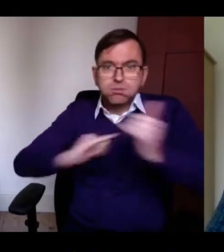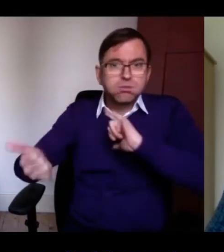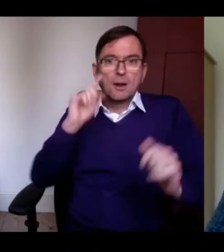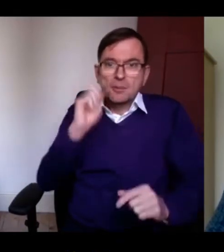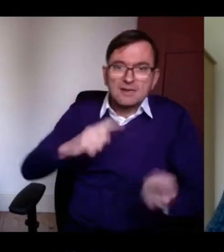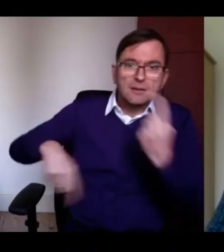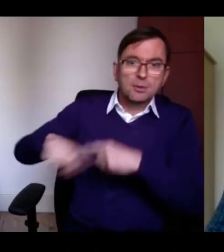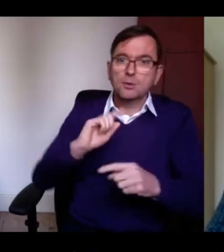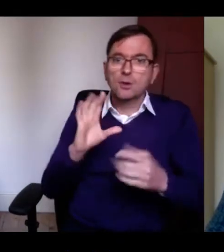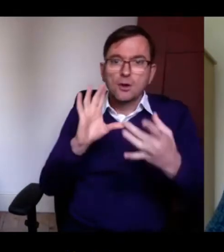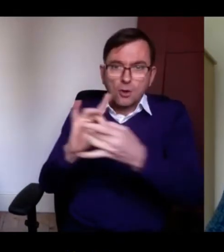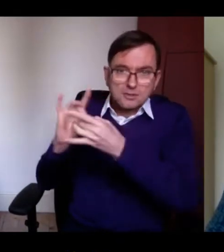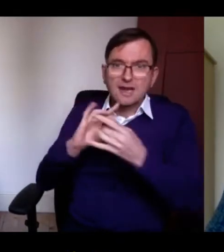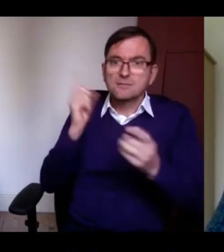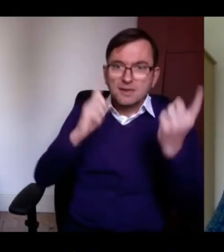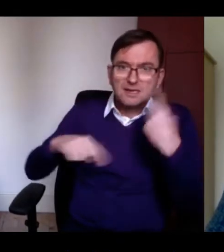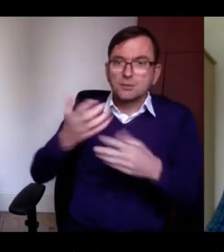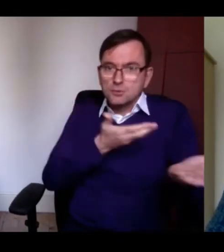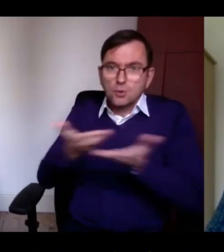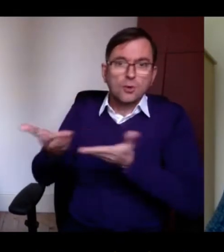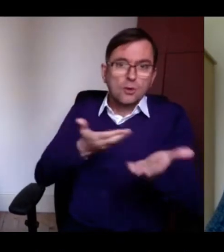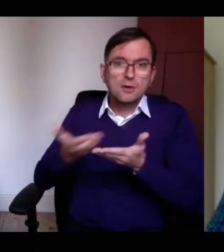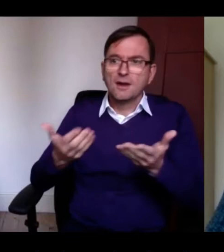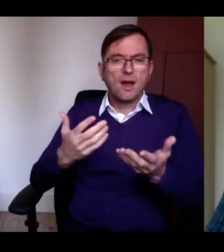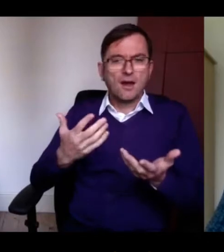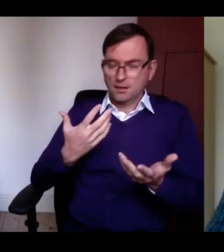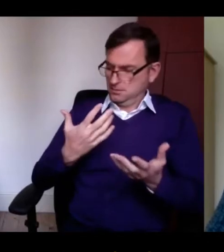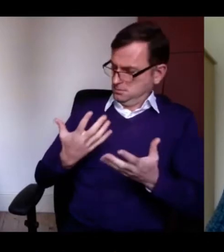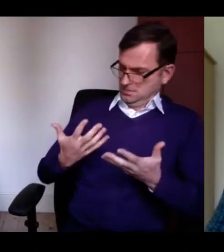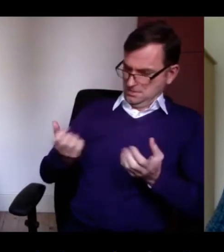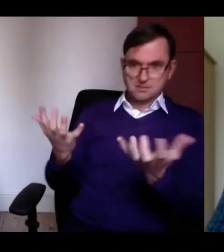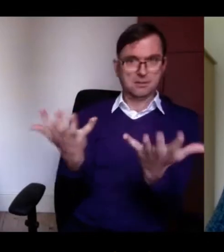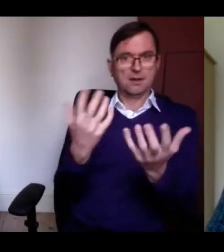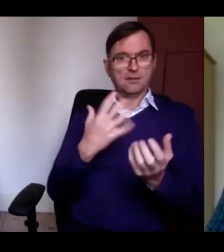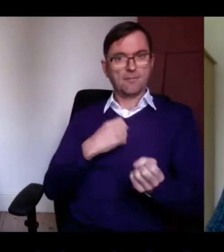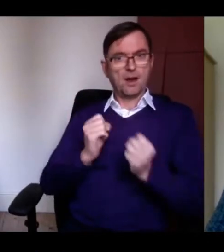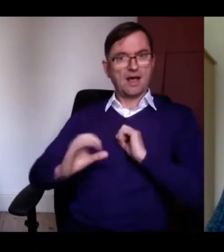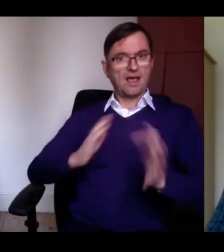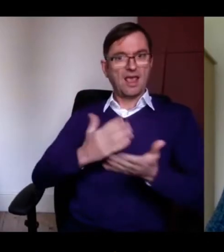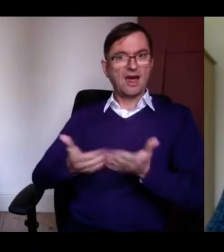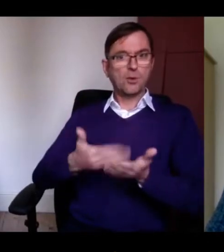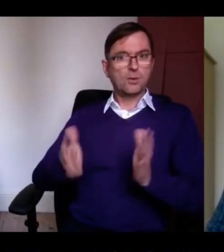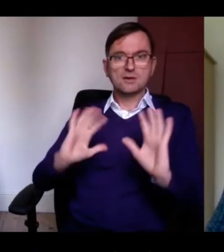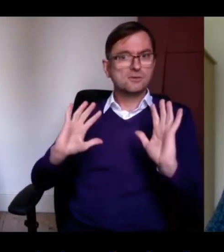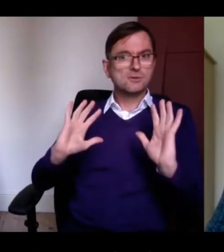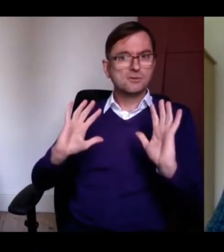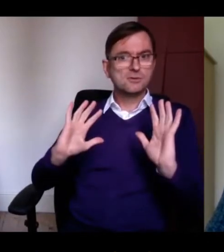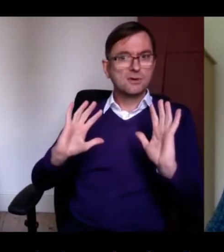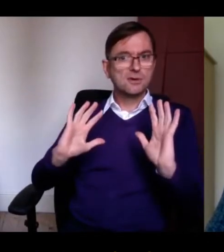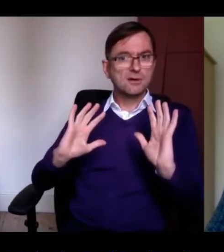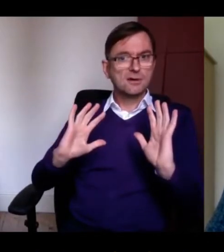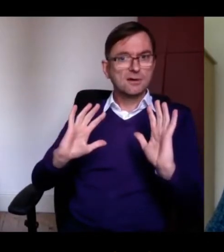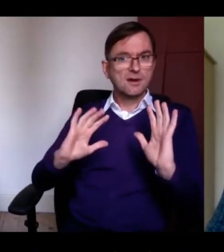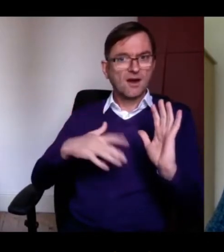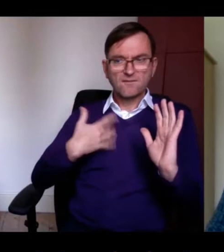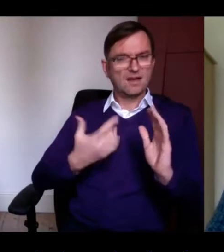means I can get on with my day, get on with my business, contact people when I want to. Now, in my